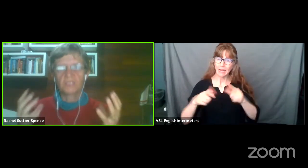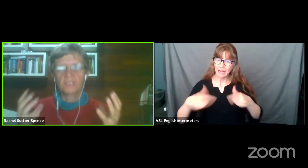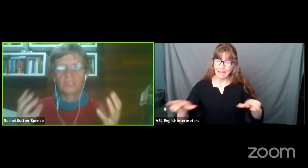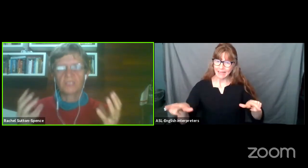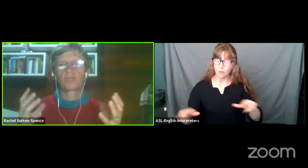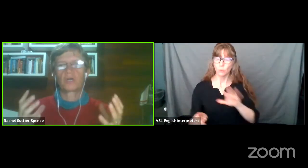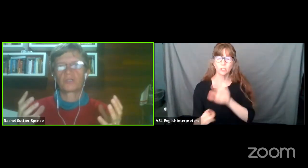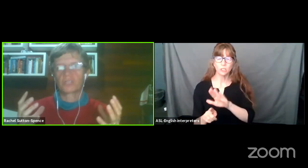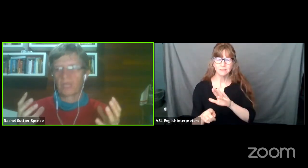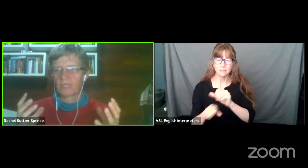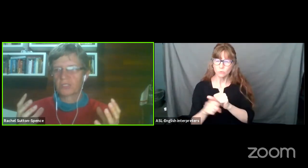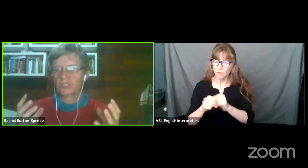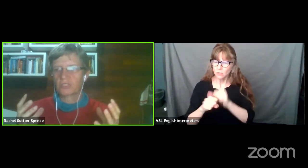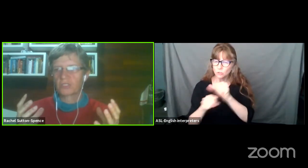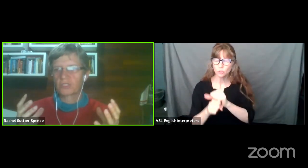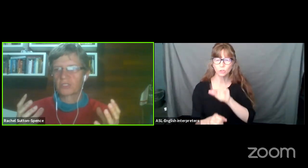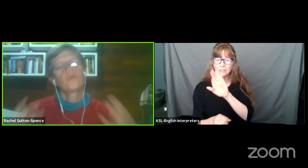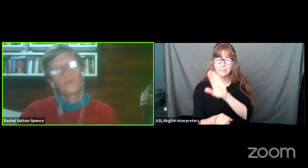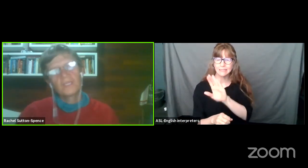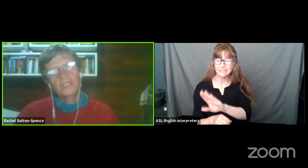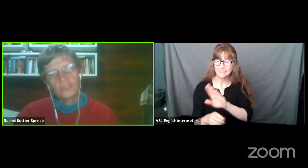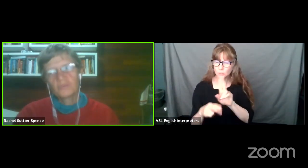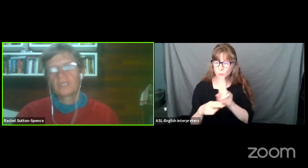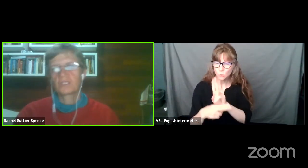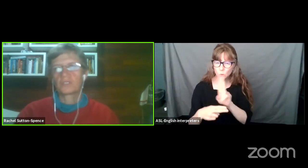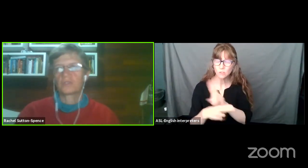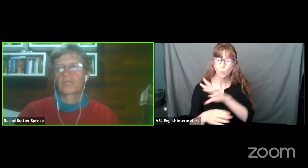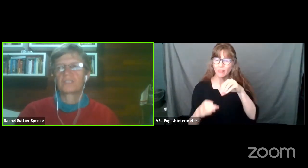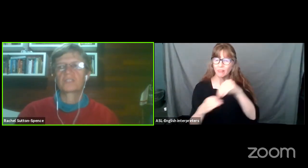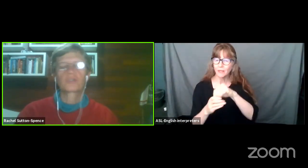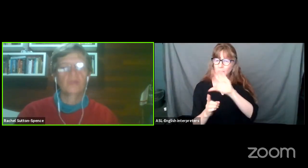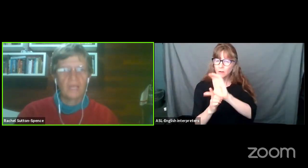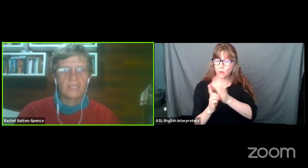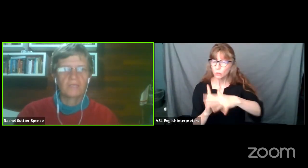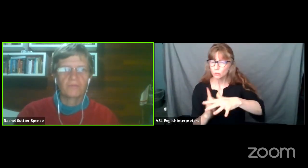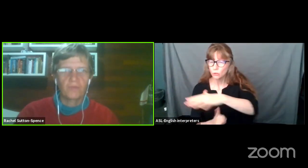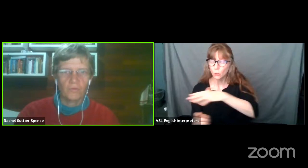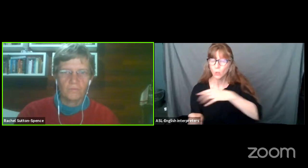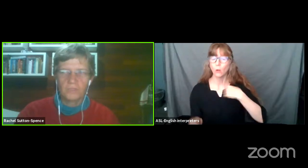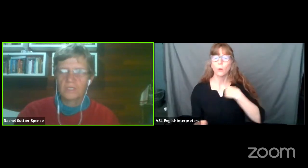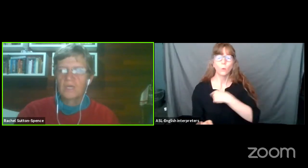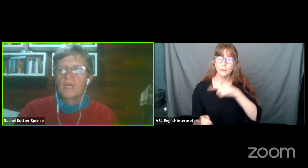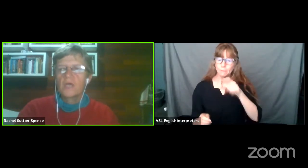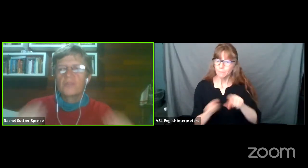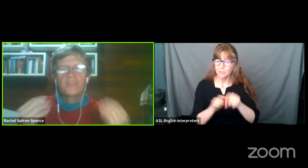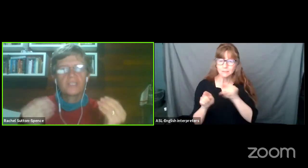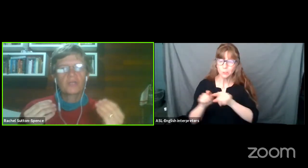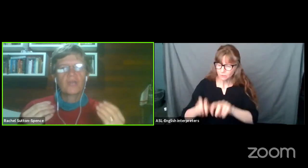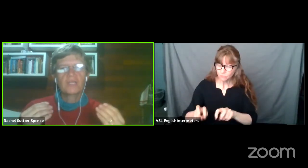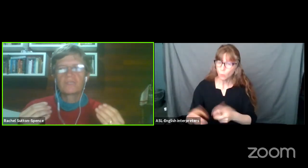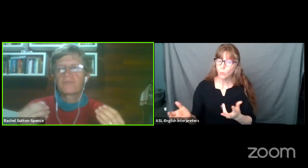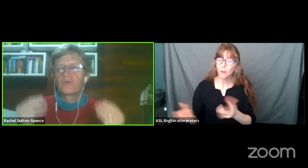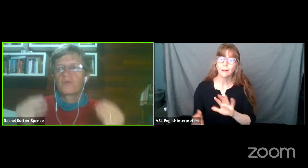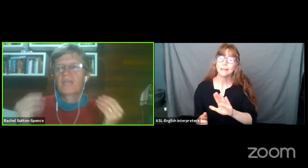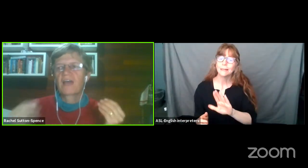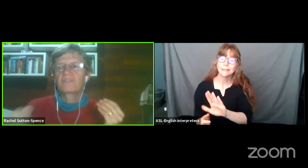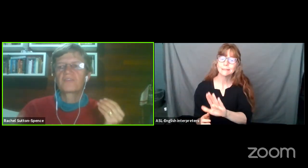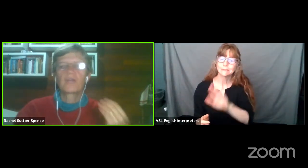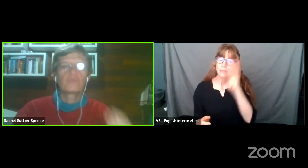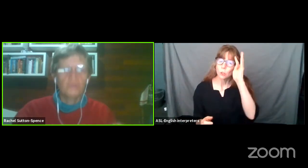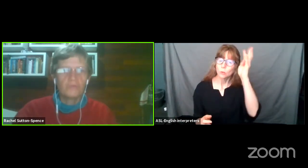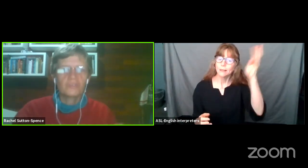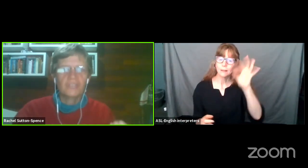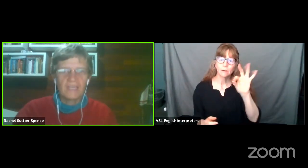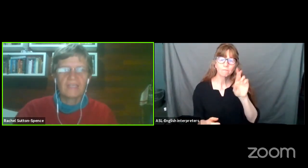its cultural context, we do need to look at its creative forms. These creative forms have